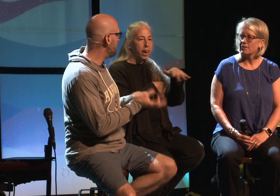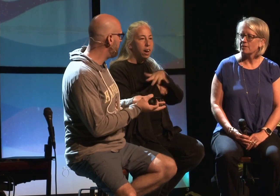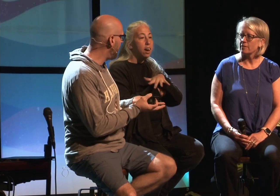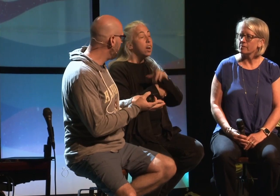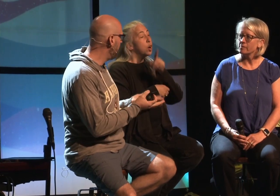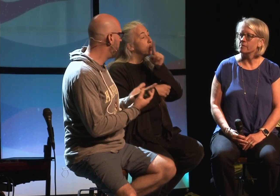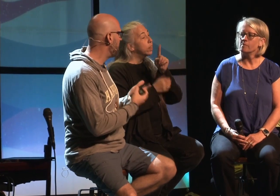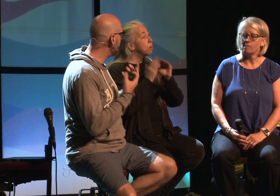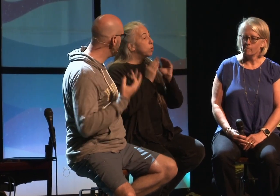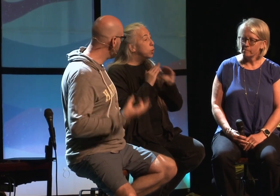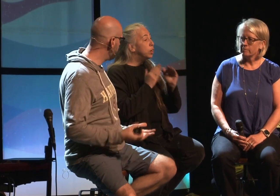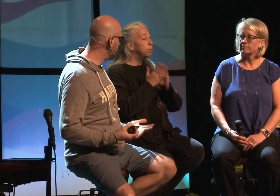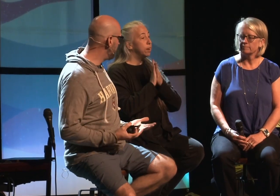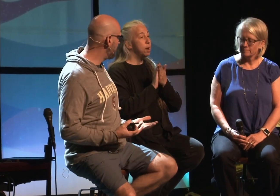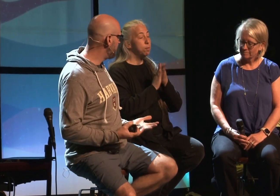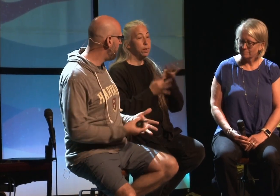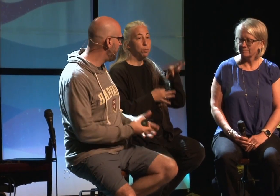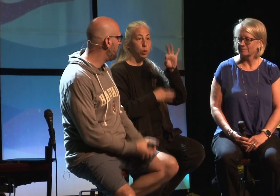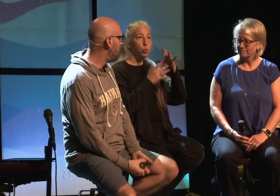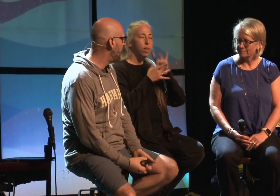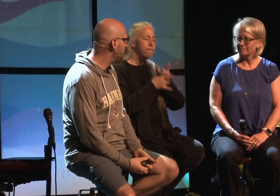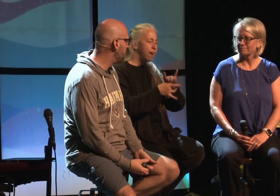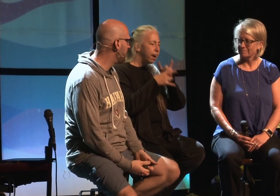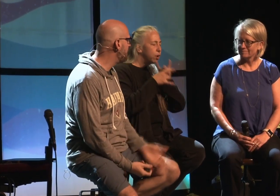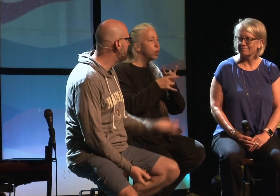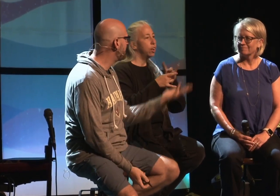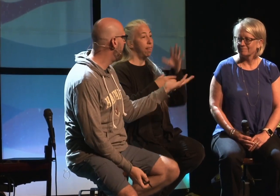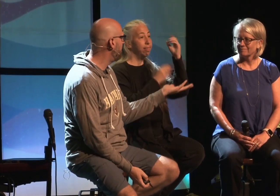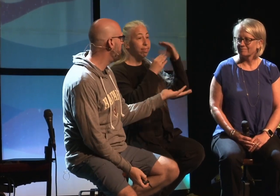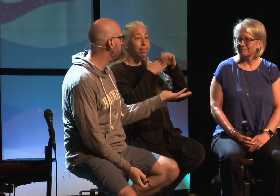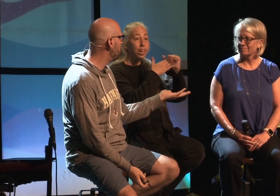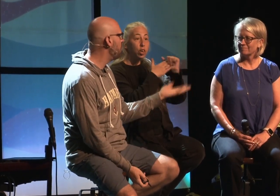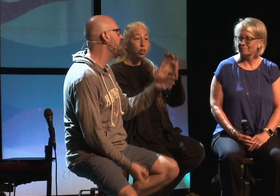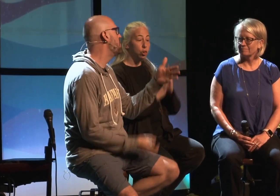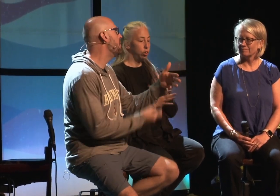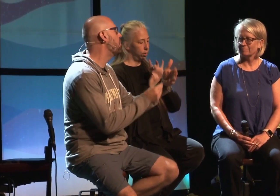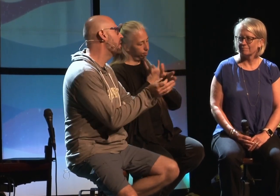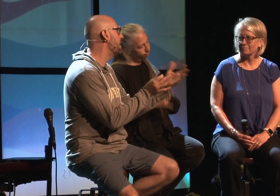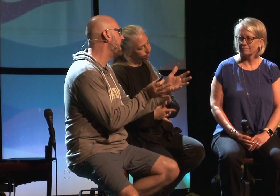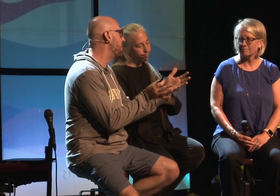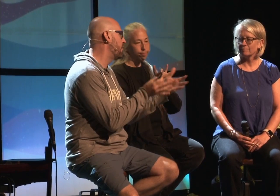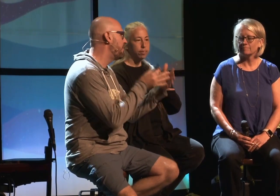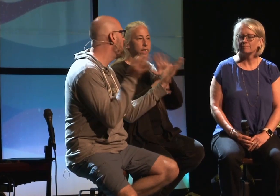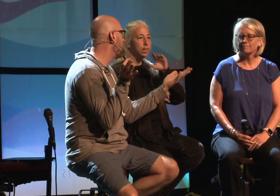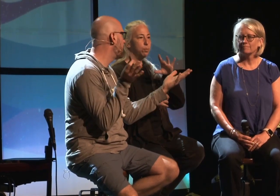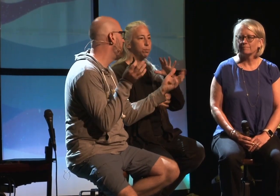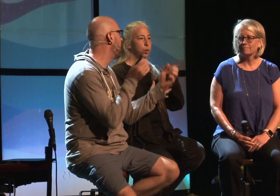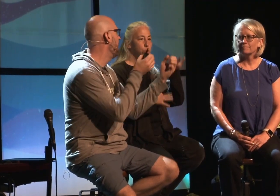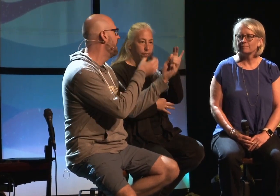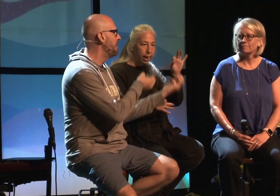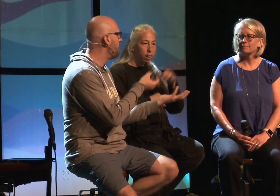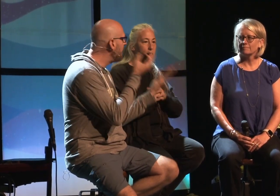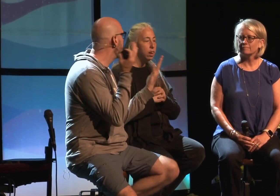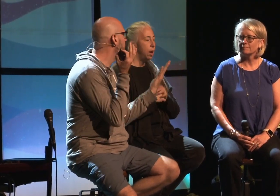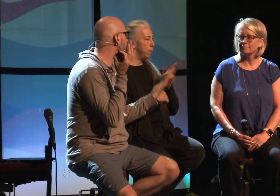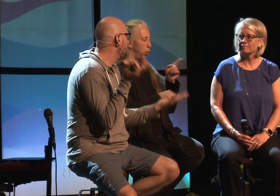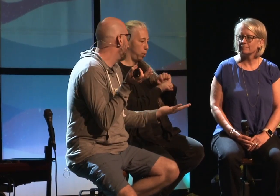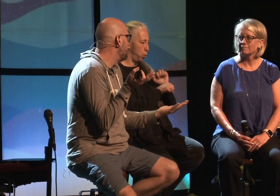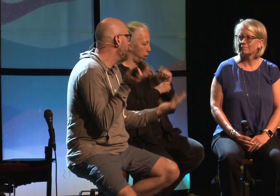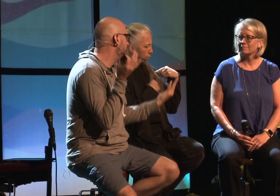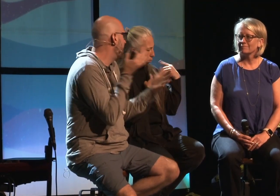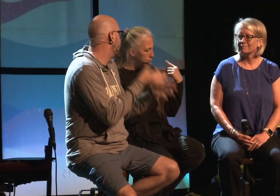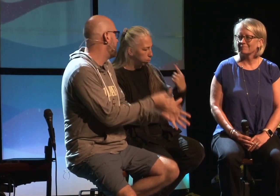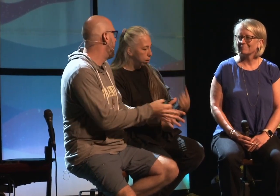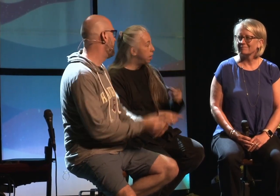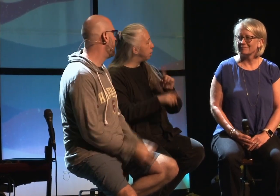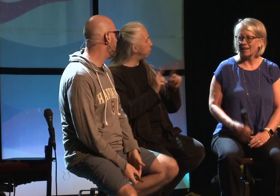be spiritually vital, helping leaders be spiritually vital, all that good work. And this is kind of you've been doing work in that for a very long time, but as of